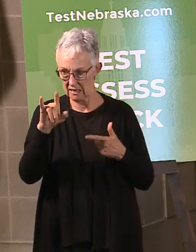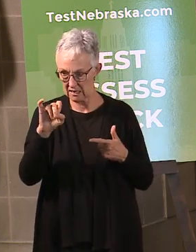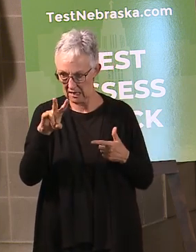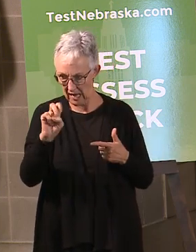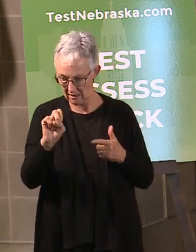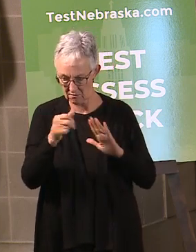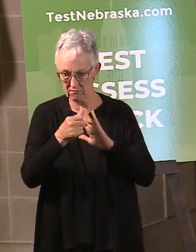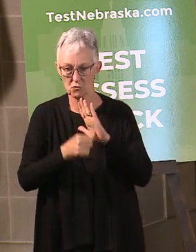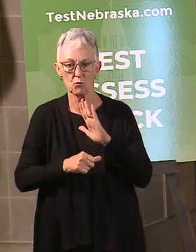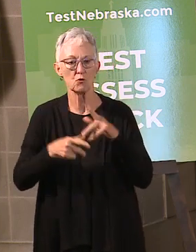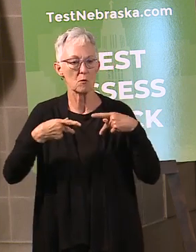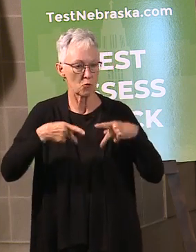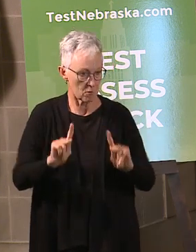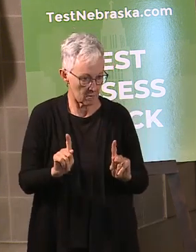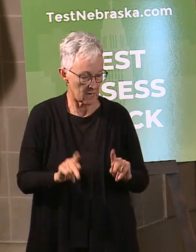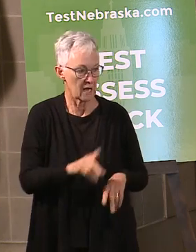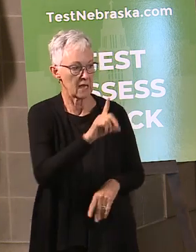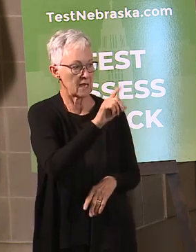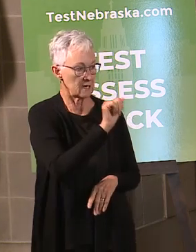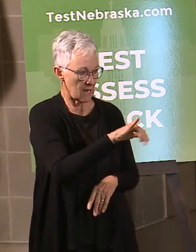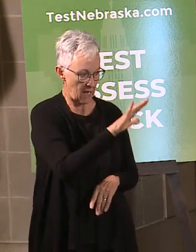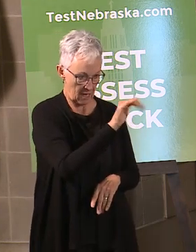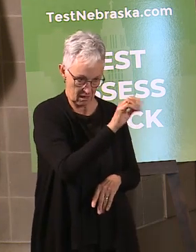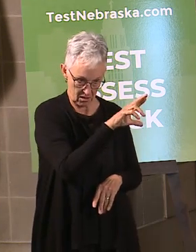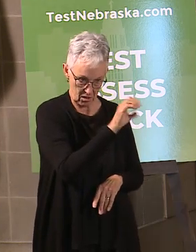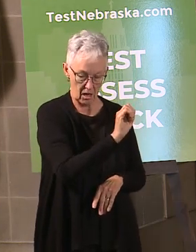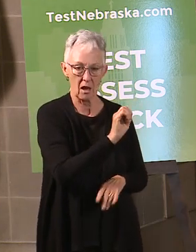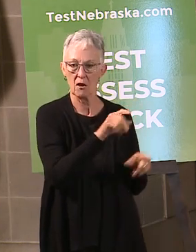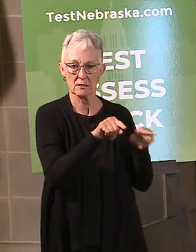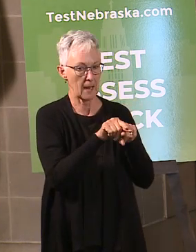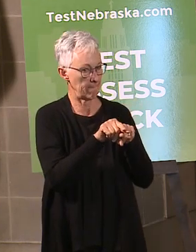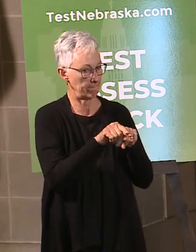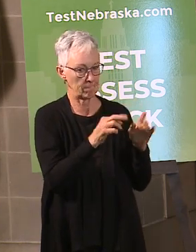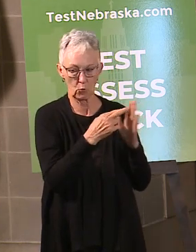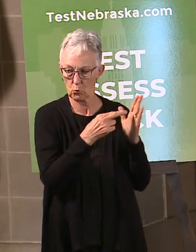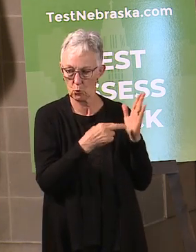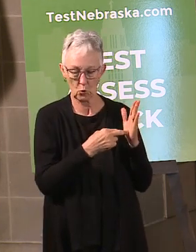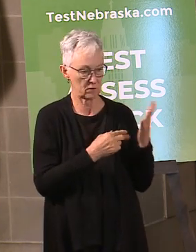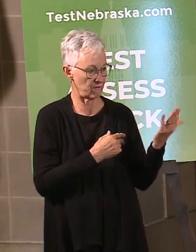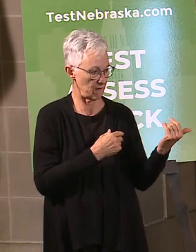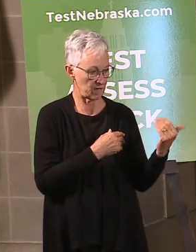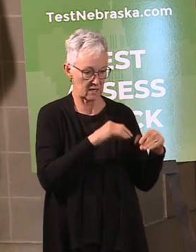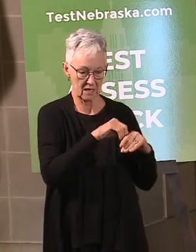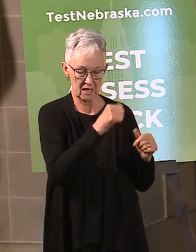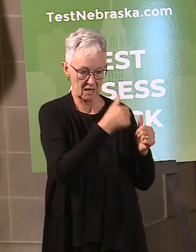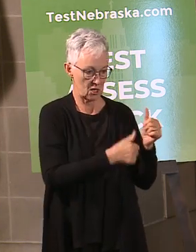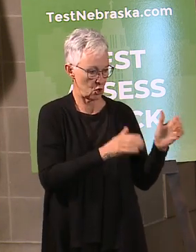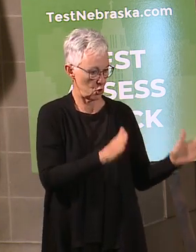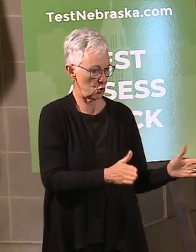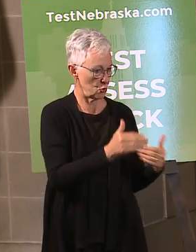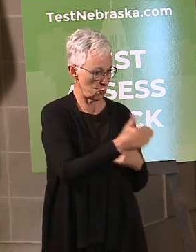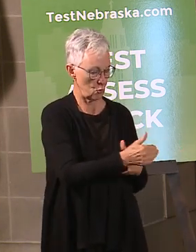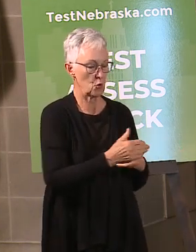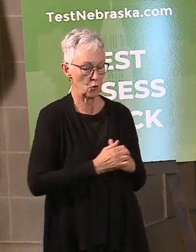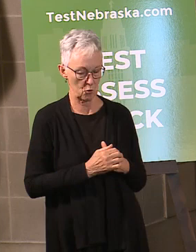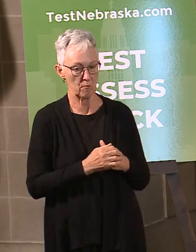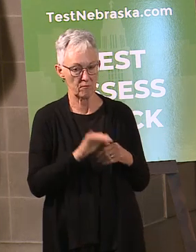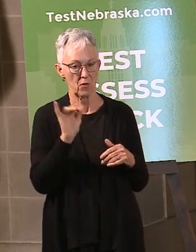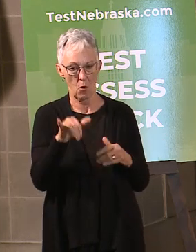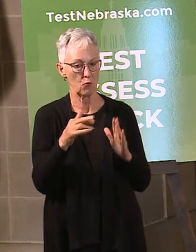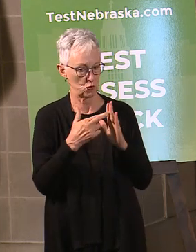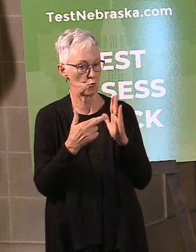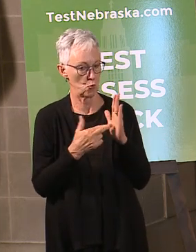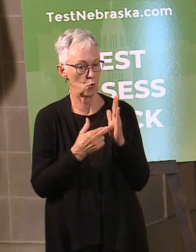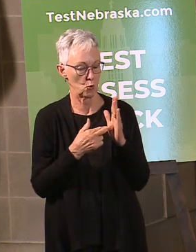and restaurants. So all those guidelines we already published for those will be extended from May into June. Those will all stay the same. We've